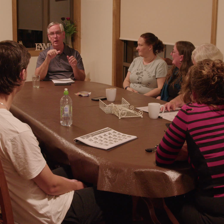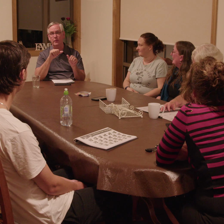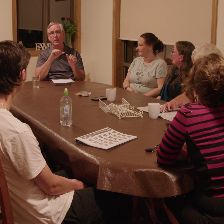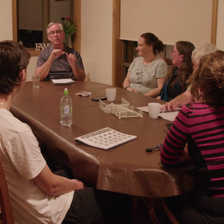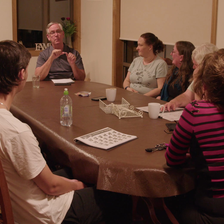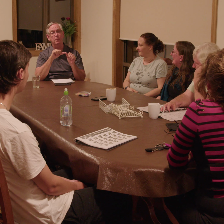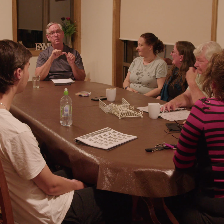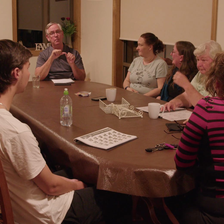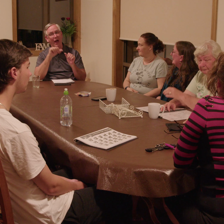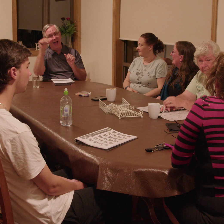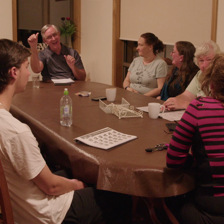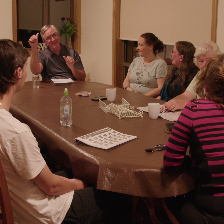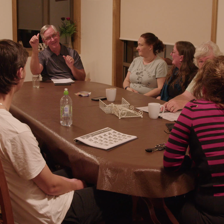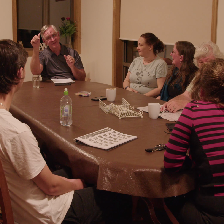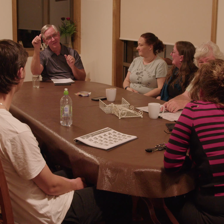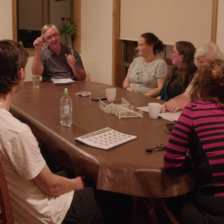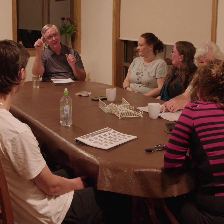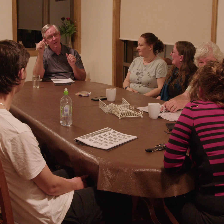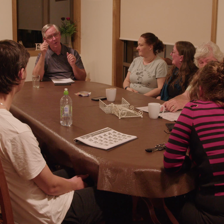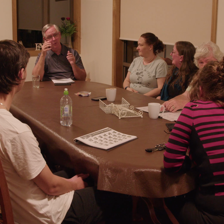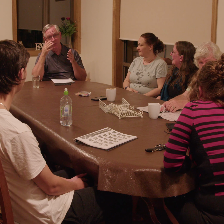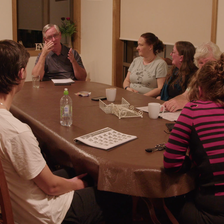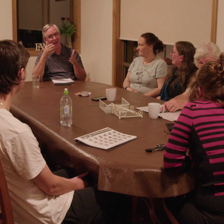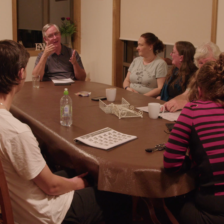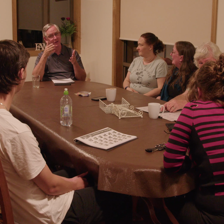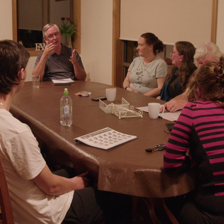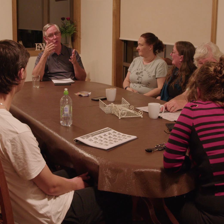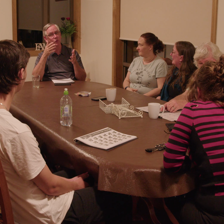week. The best way